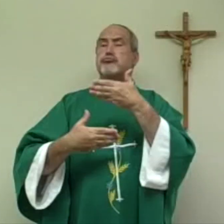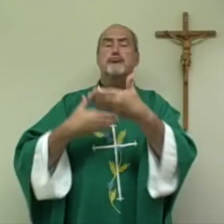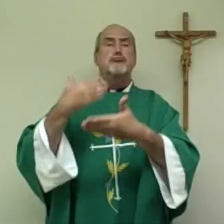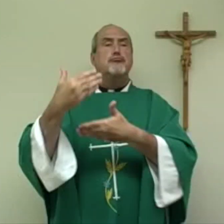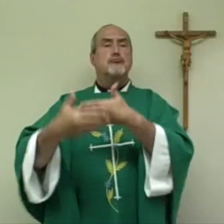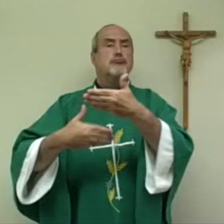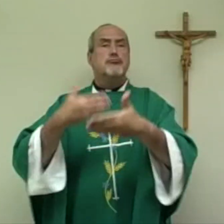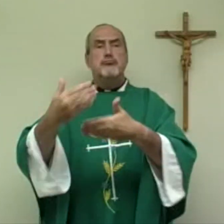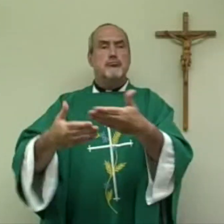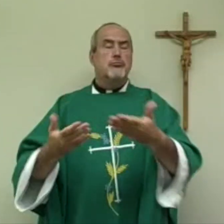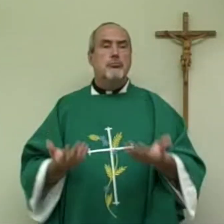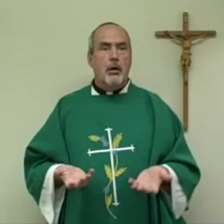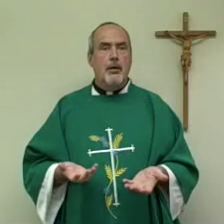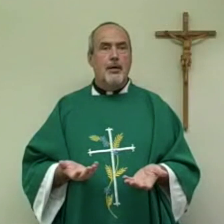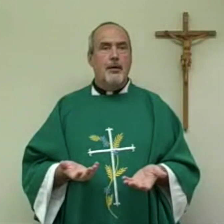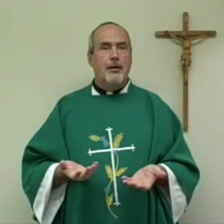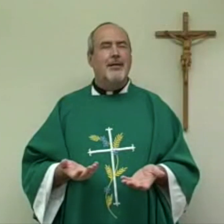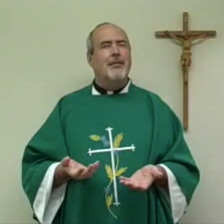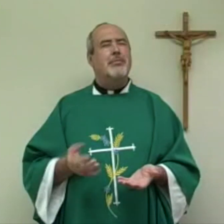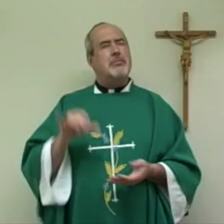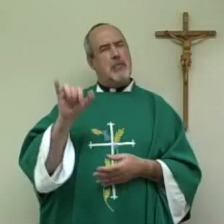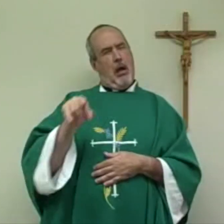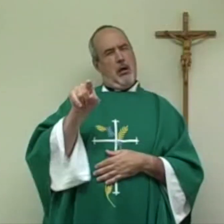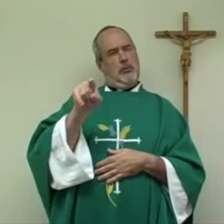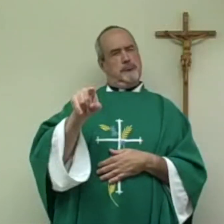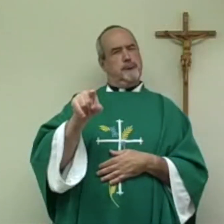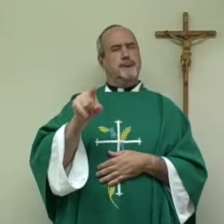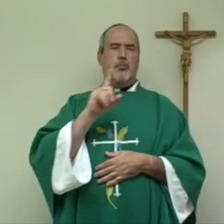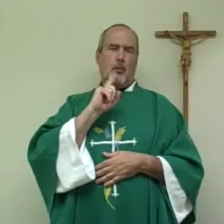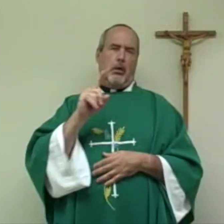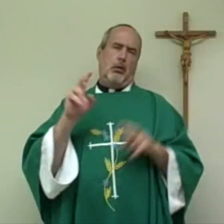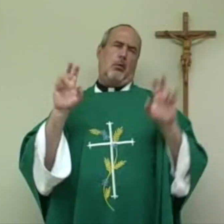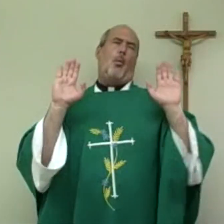early church. And he did so for quite some time.